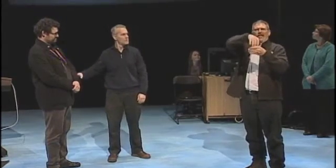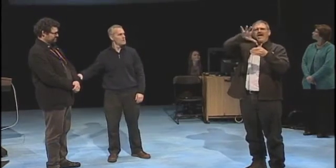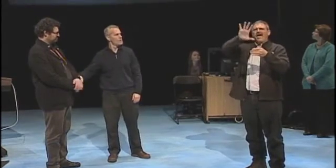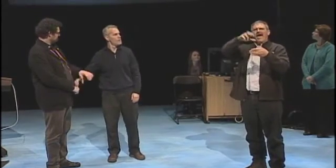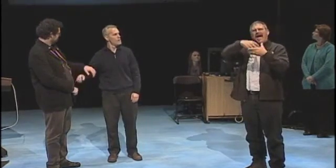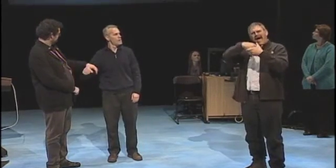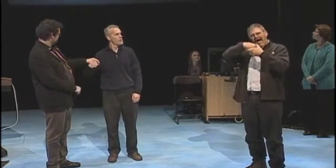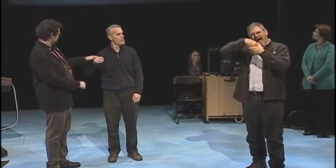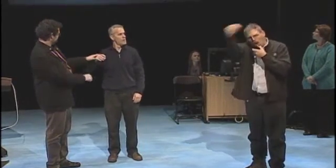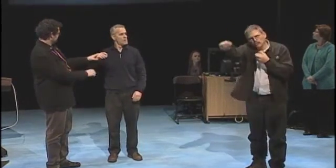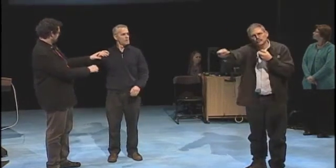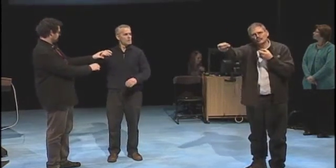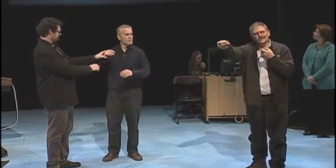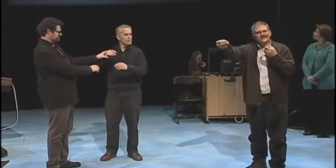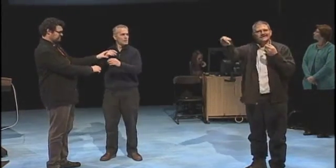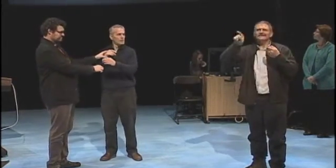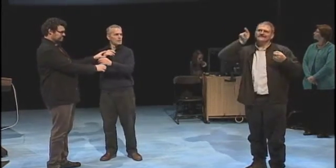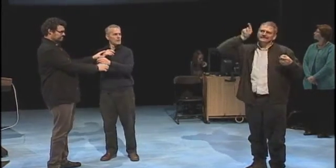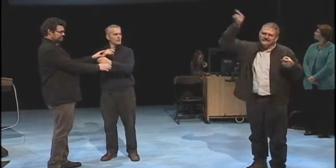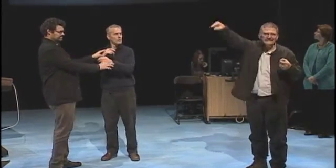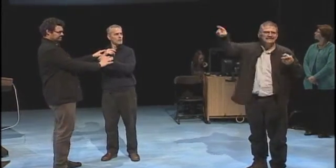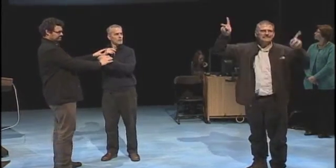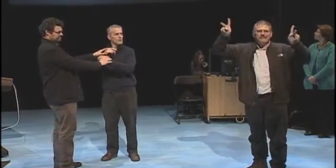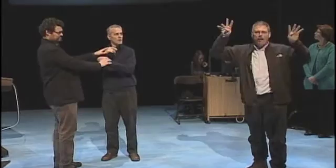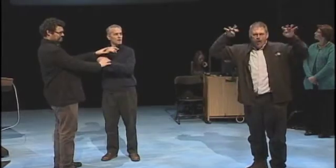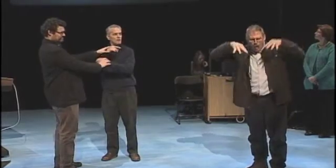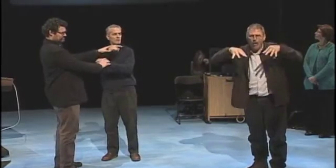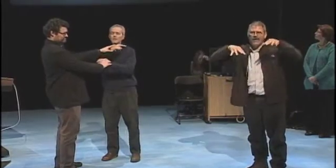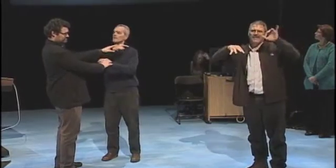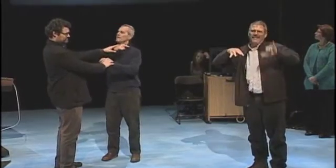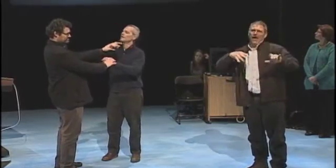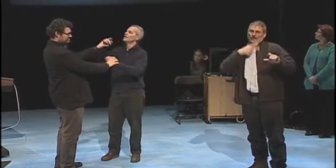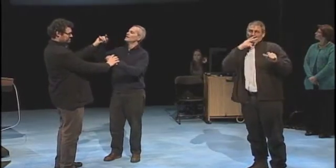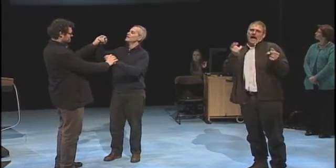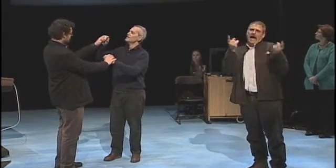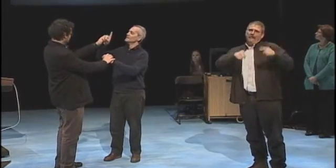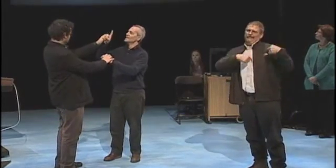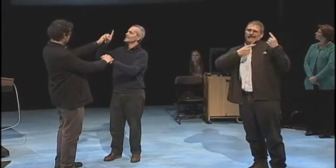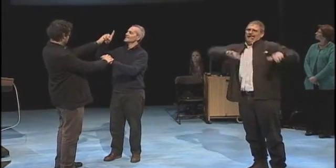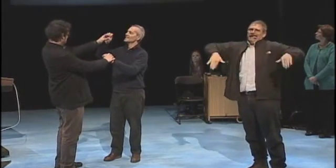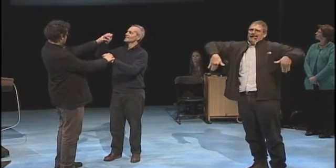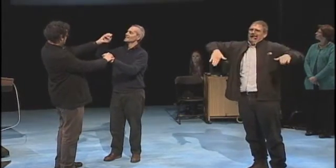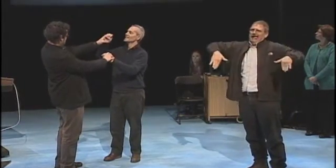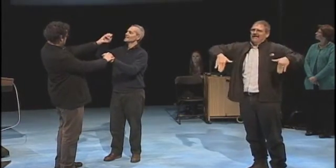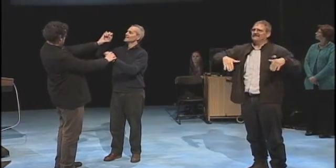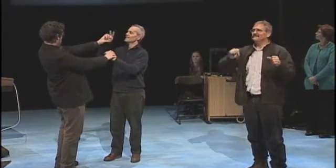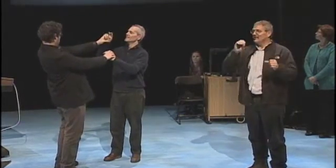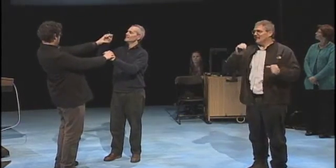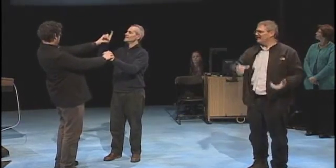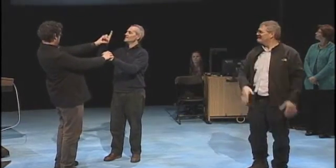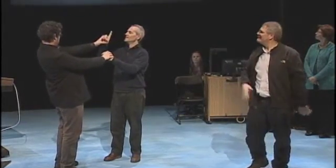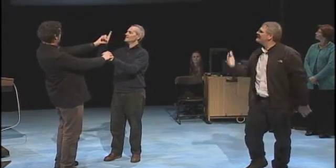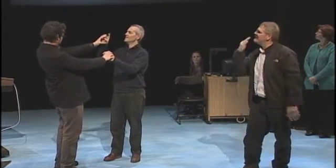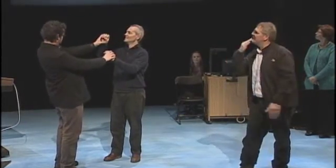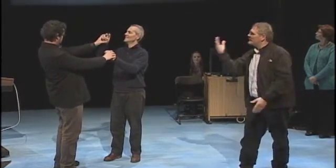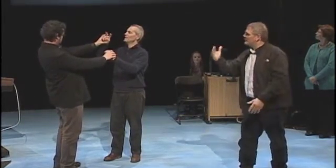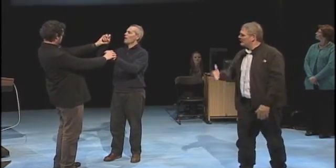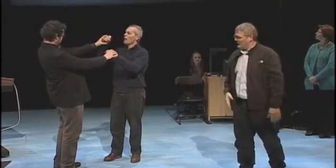I know Devia is within the deaf community and we know what it is, but I think it's more important now for the public to understand it in the United States.